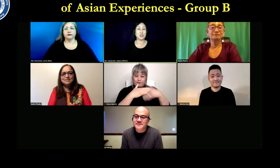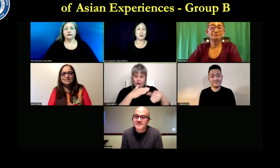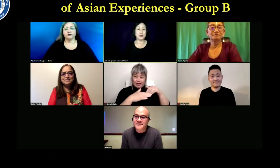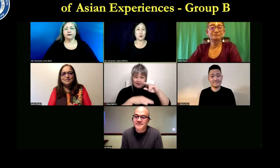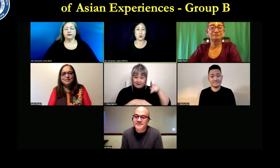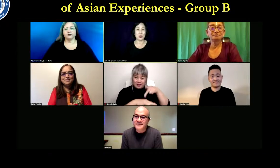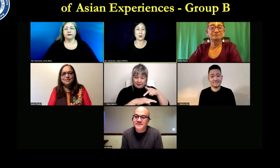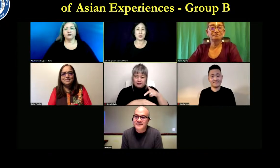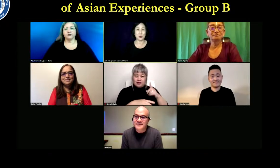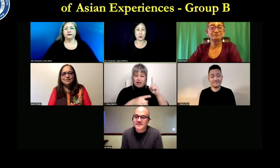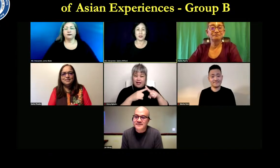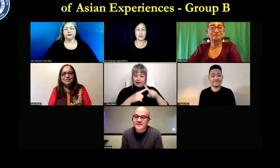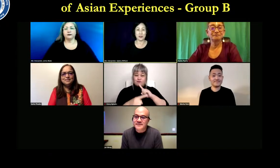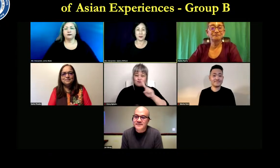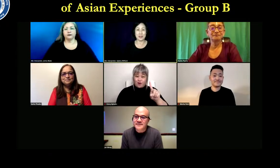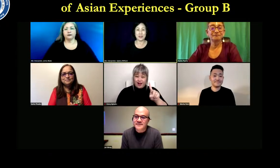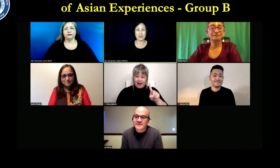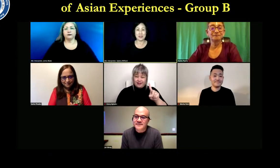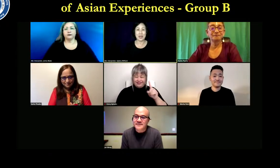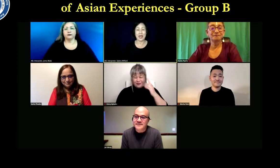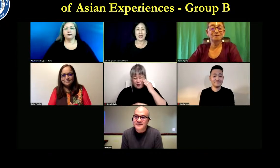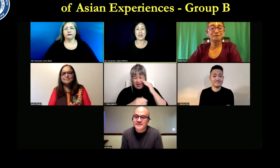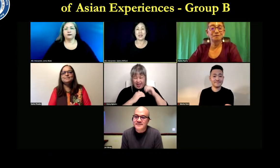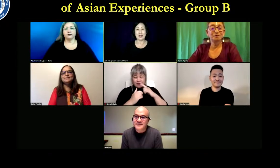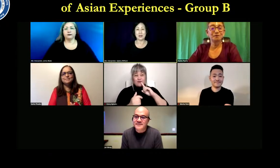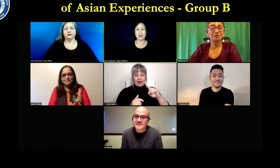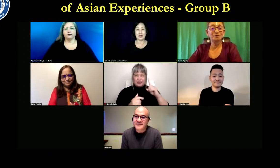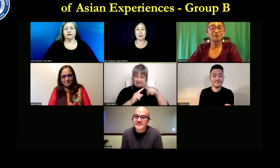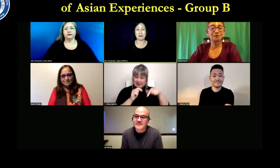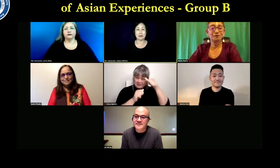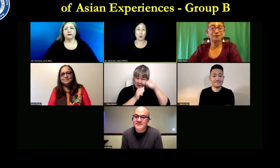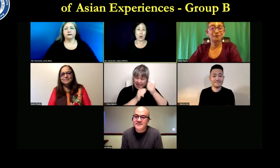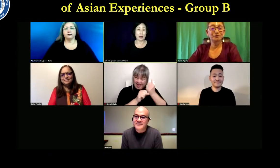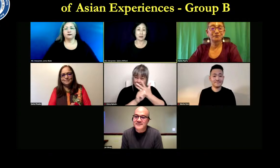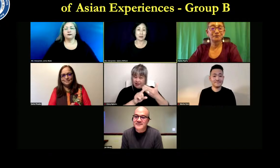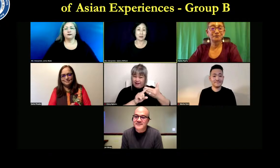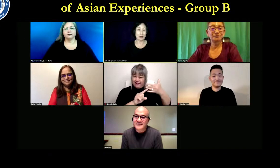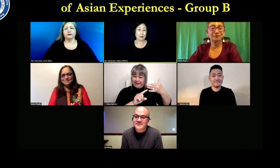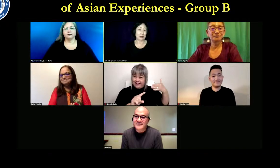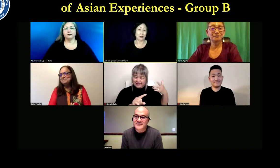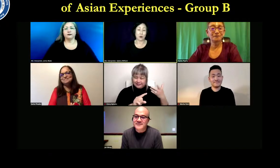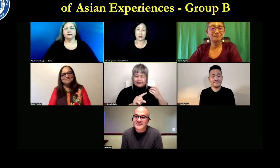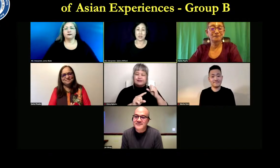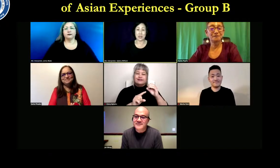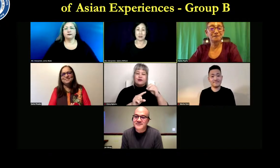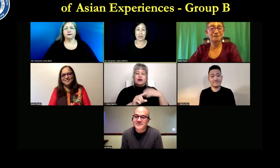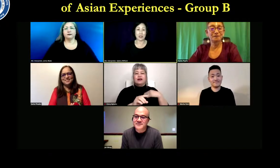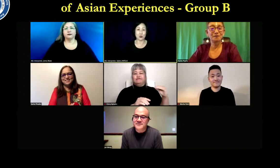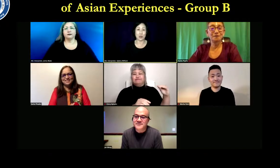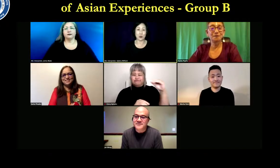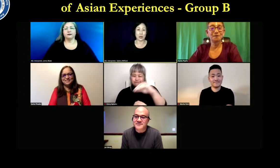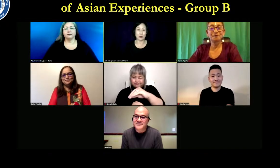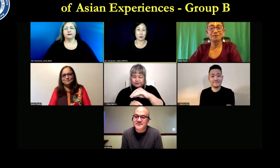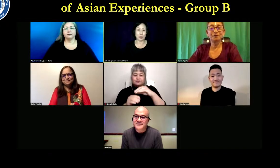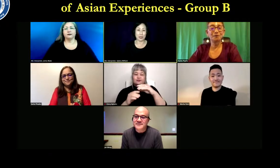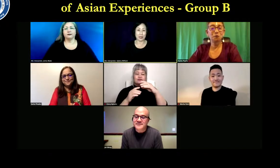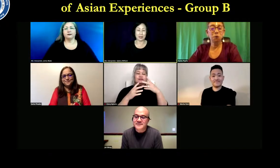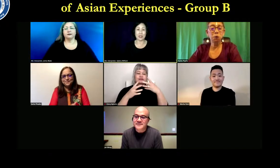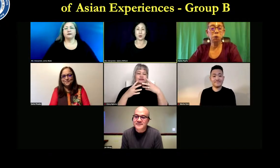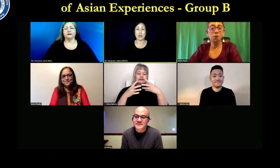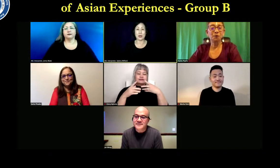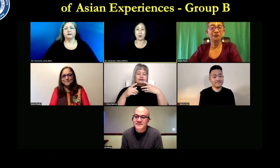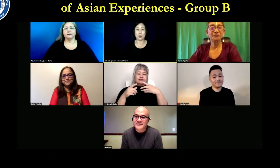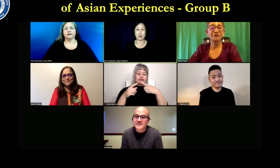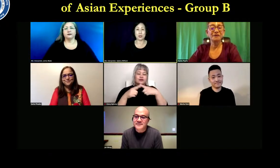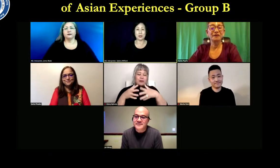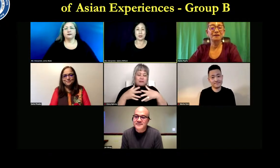As I mentioned before, I was born in the Philippines. And at one, you know, of course, at age one, you can't remember anything.